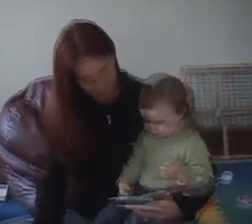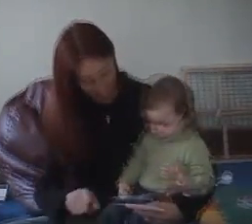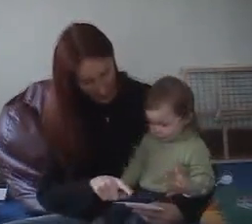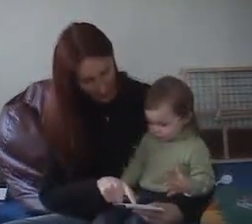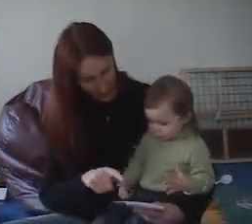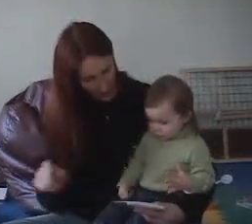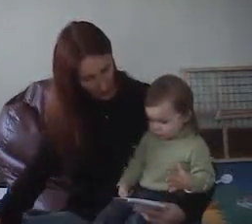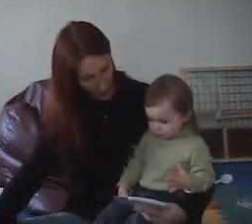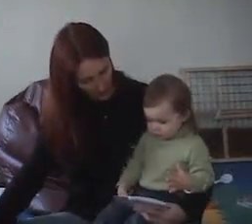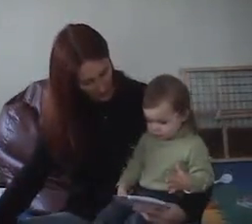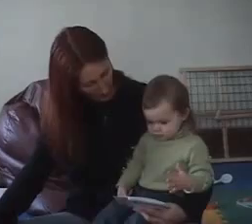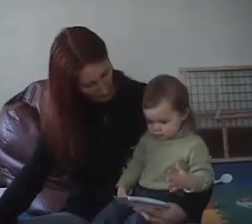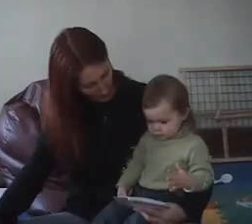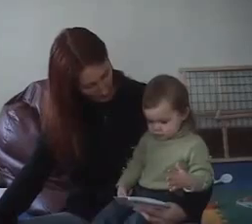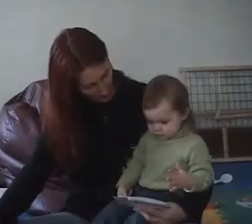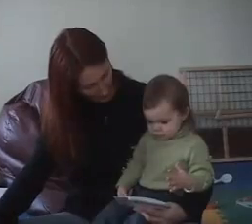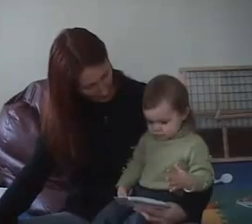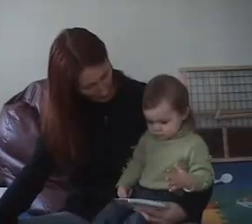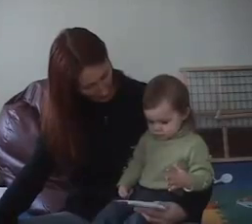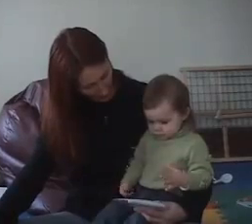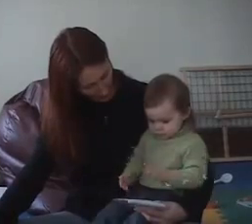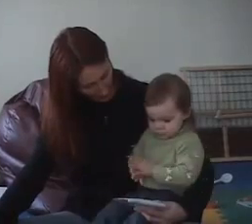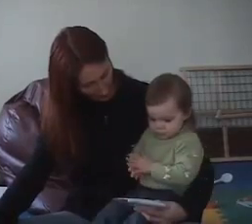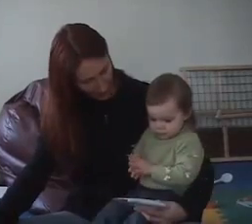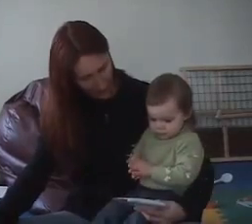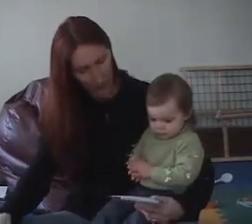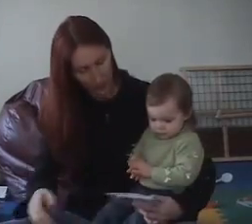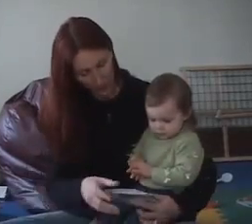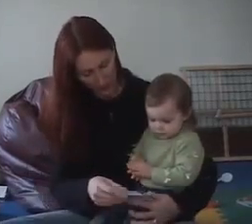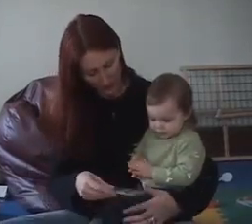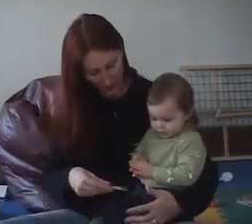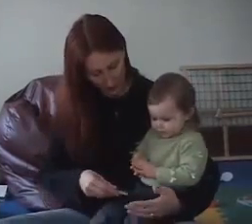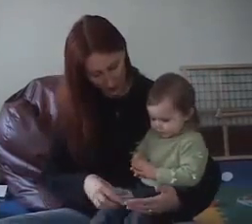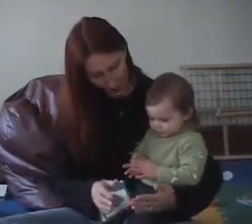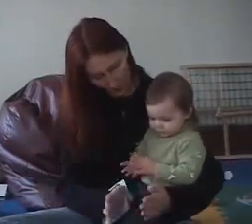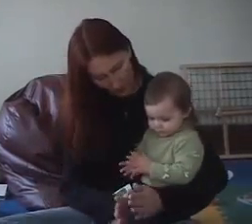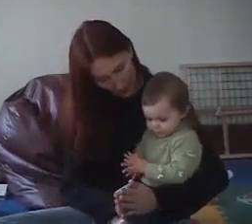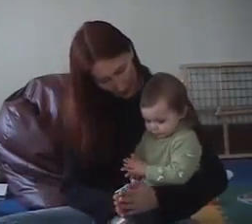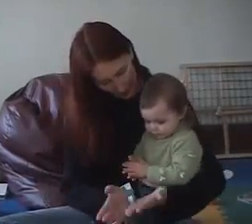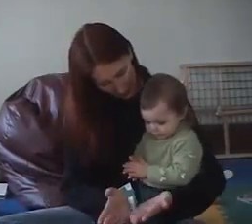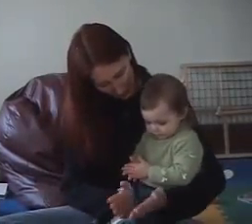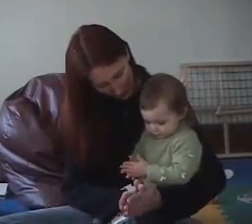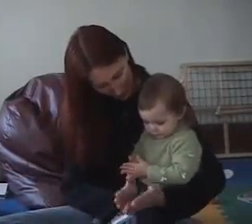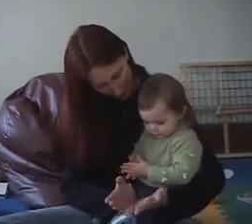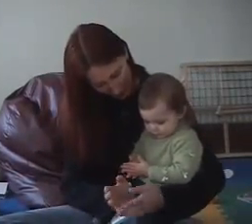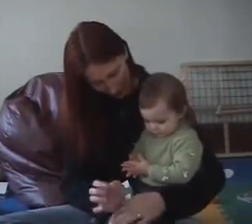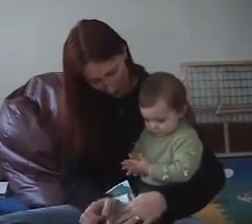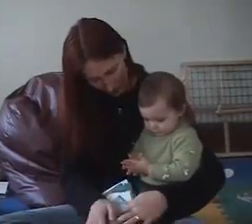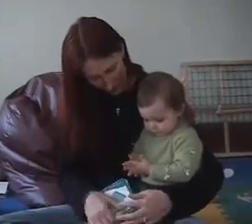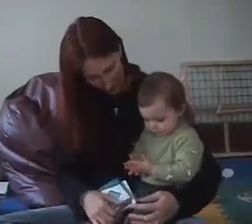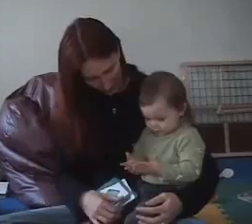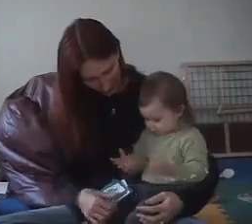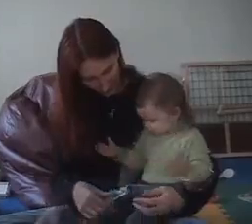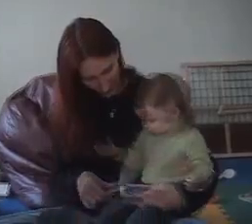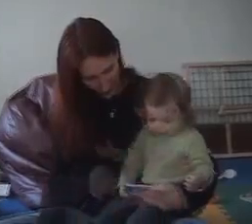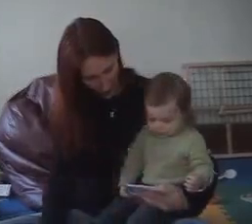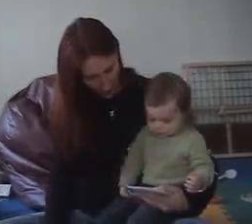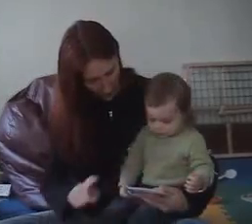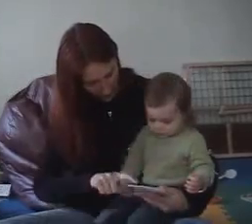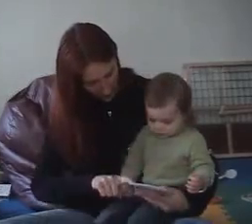And that's a book. Book. A book. A book. sign for a book. Book. And that